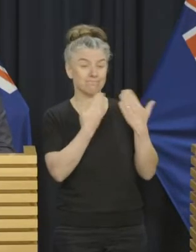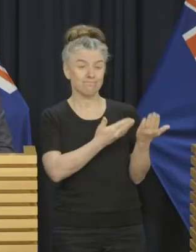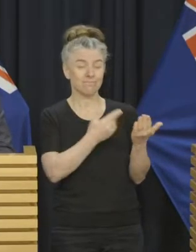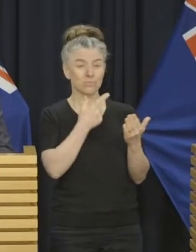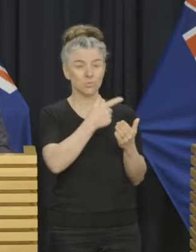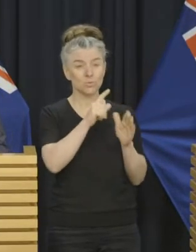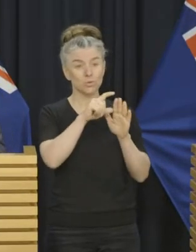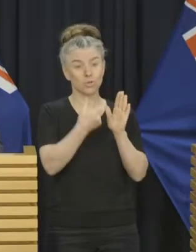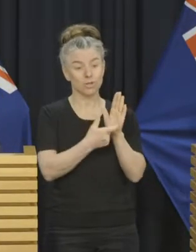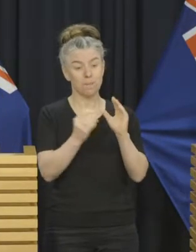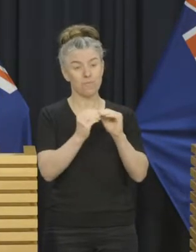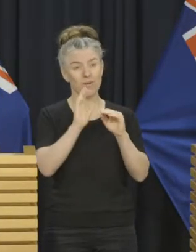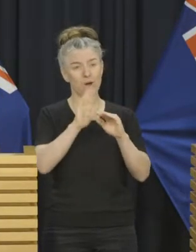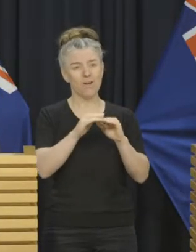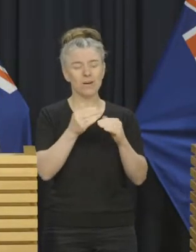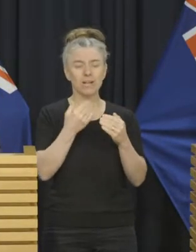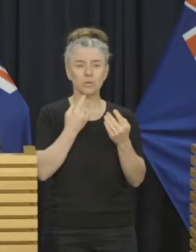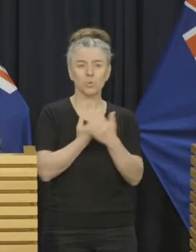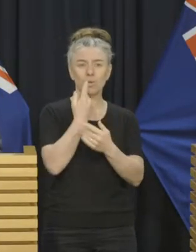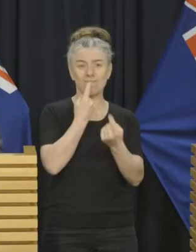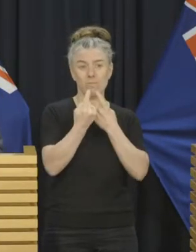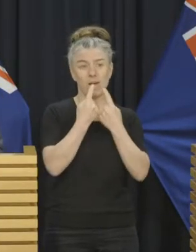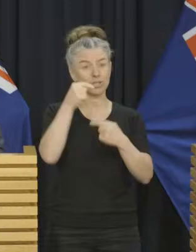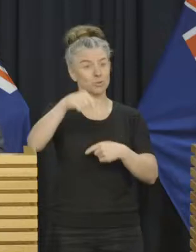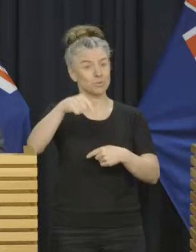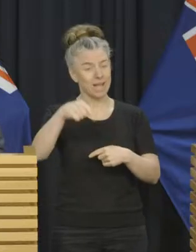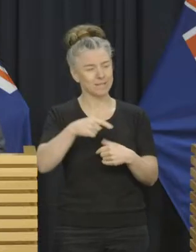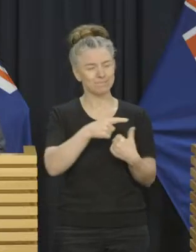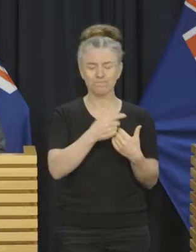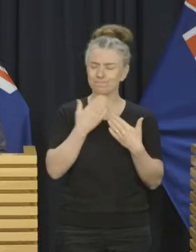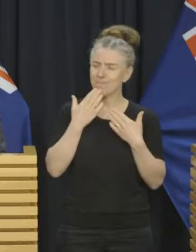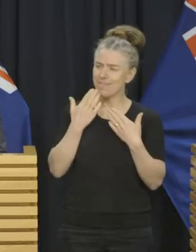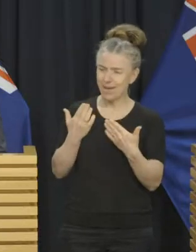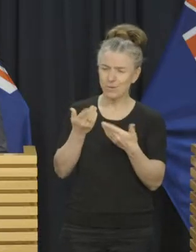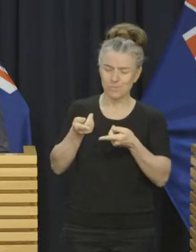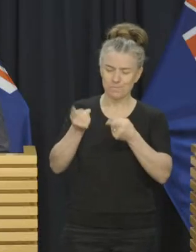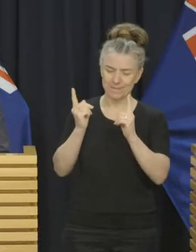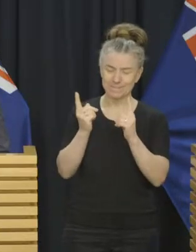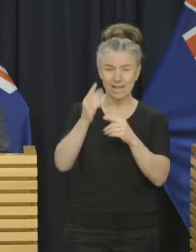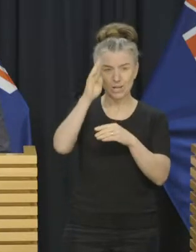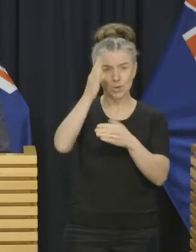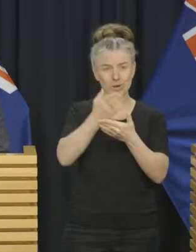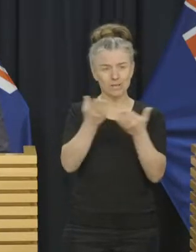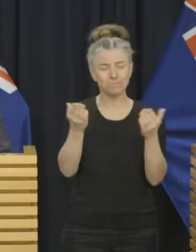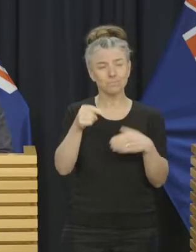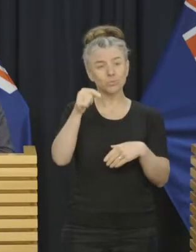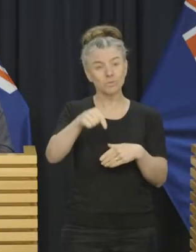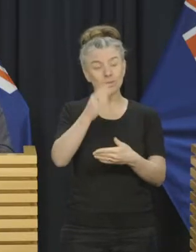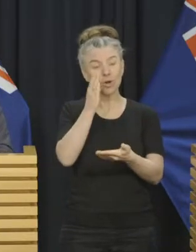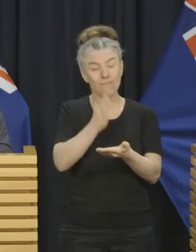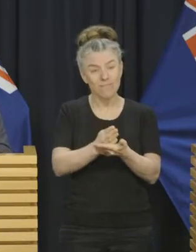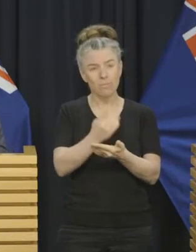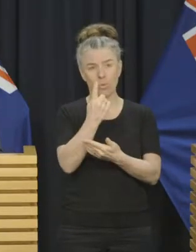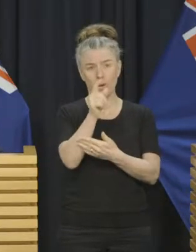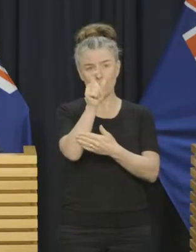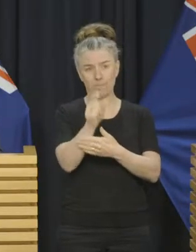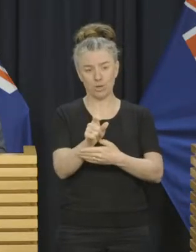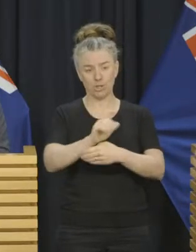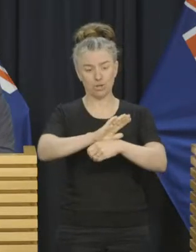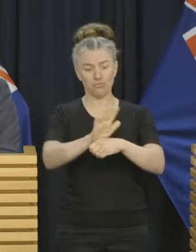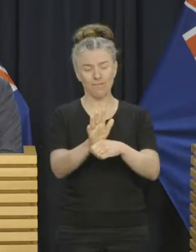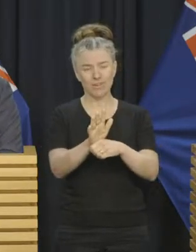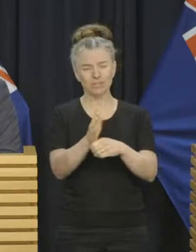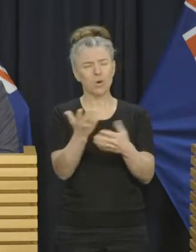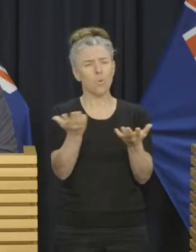to Dr. Bloomfield. Thank you, Minister. Kia ora koutou katoa. So today we've one new case of COVID-19 to report